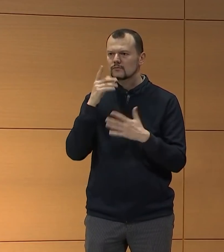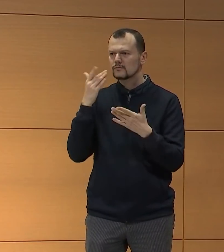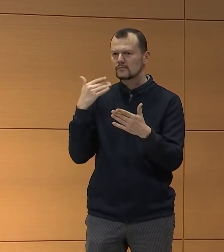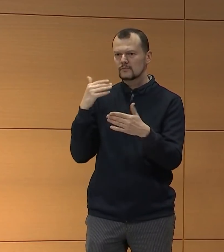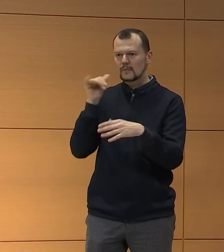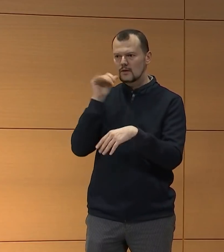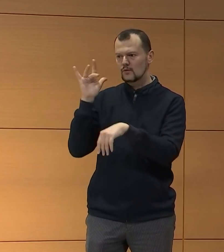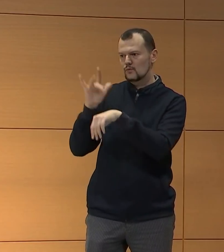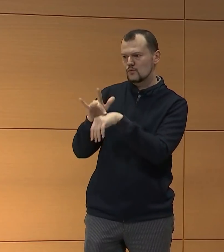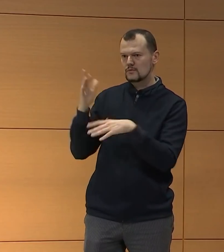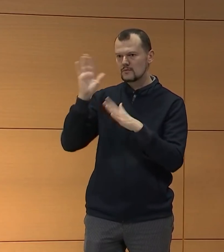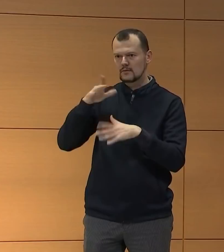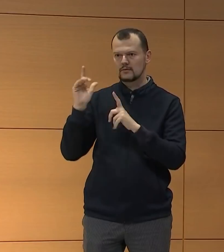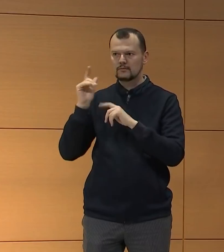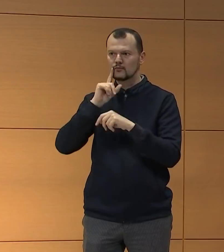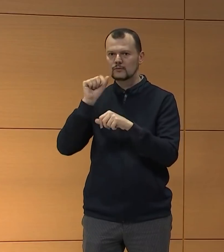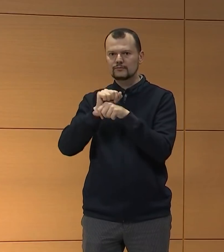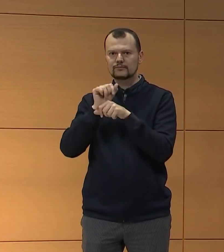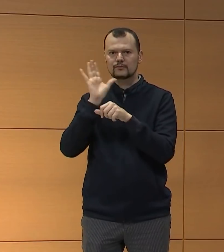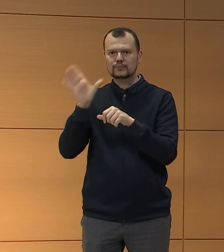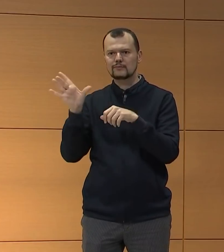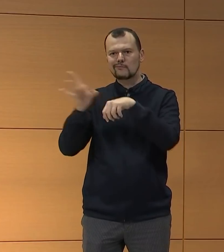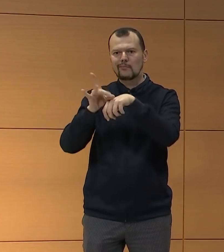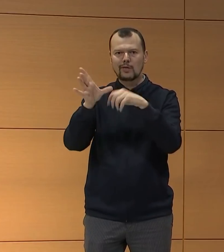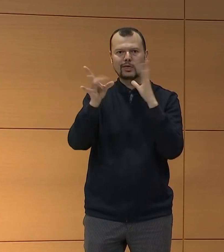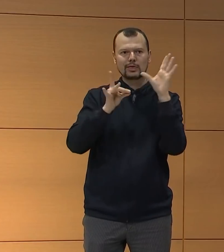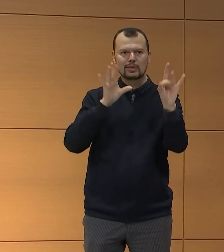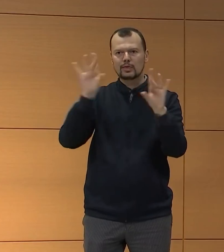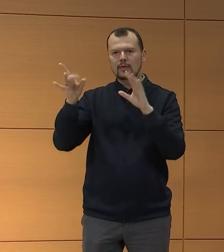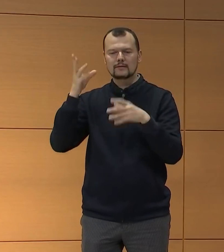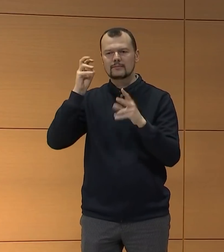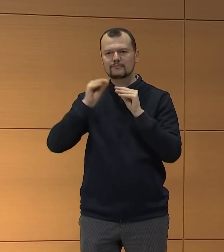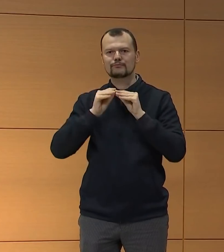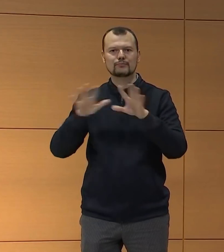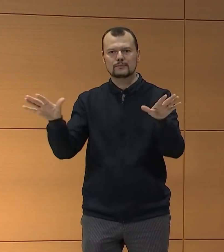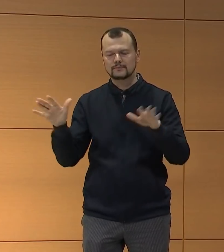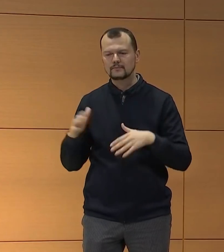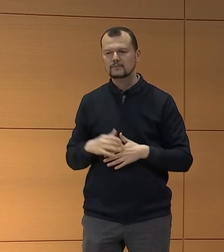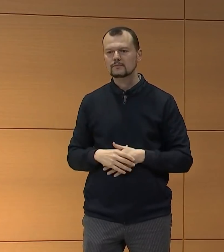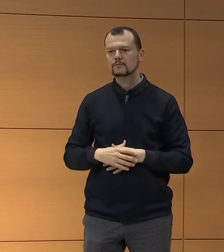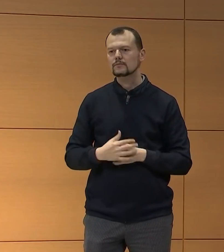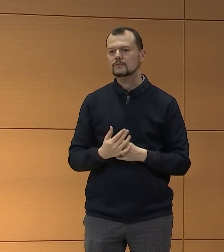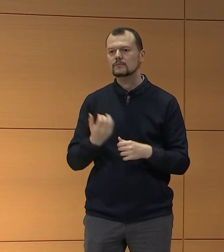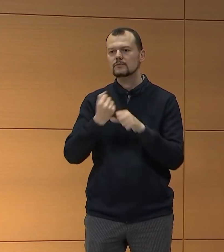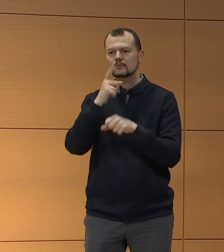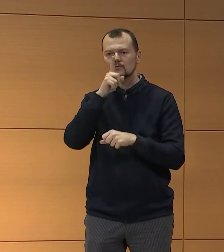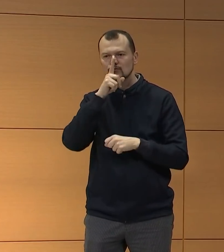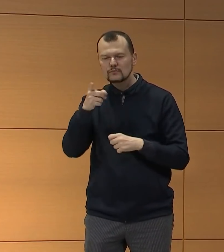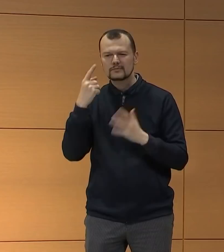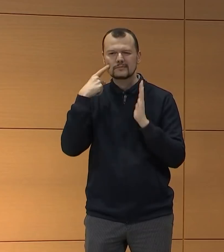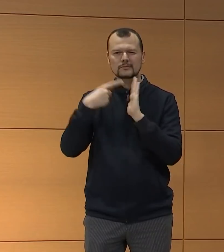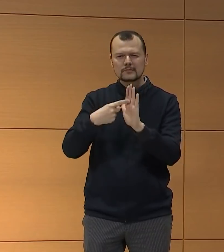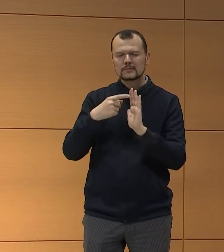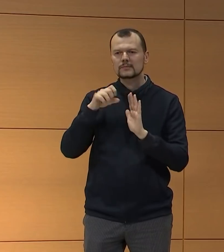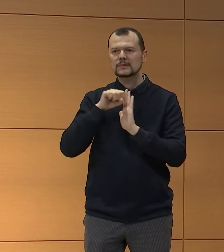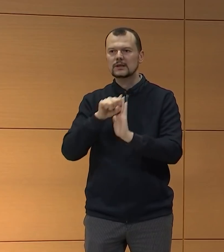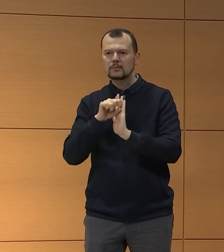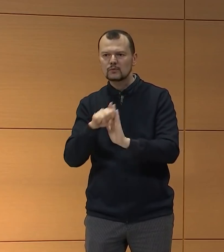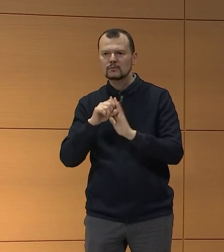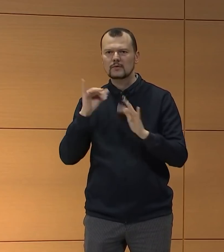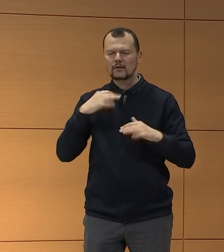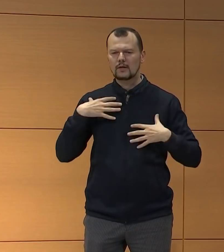actively monitored for fever and signs of respiratory infection. If they experience these signs, they